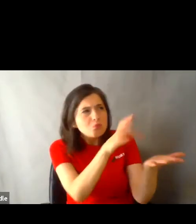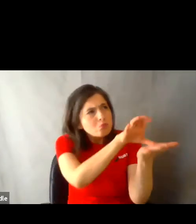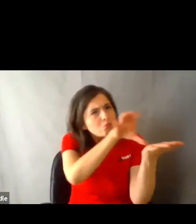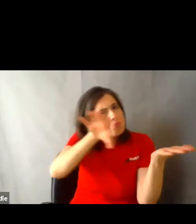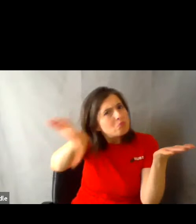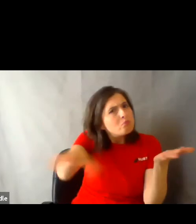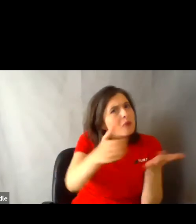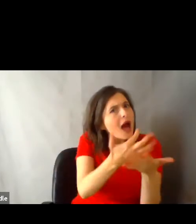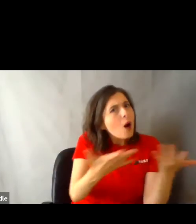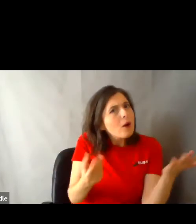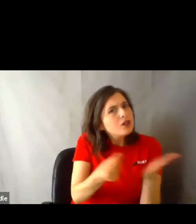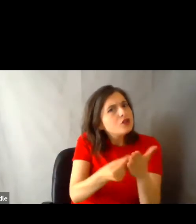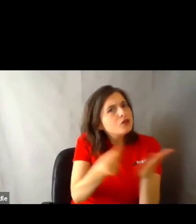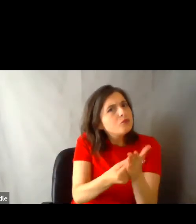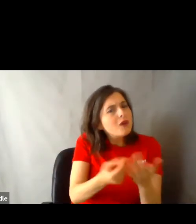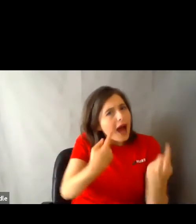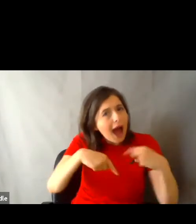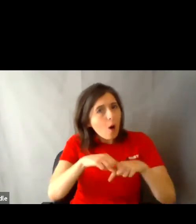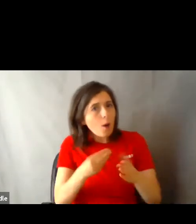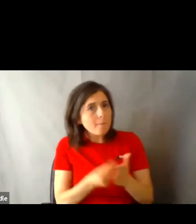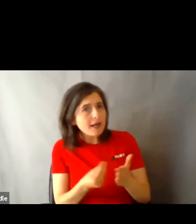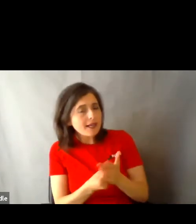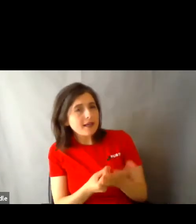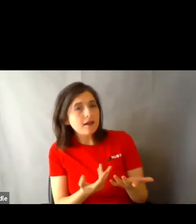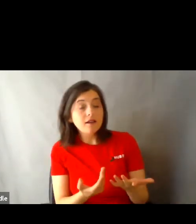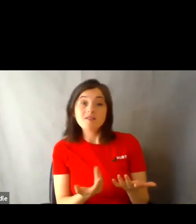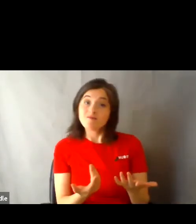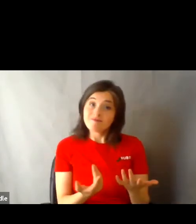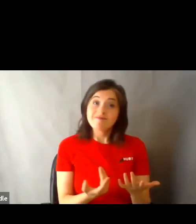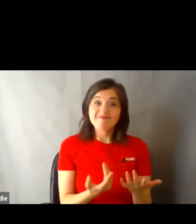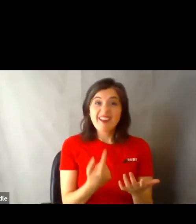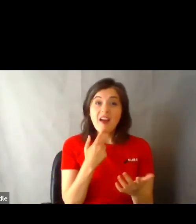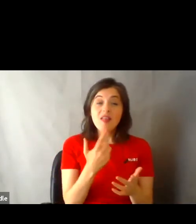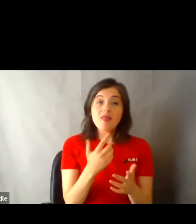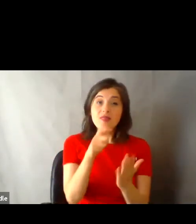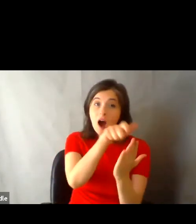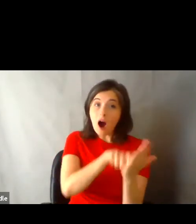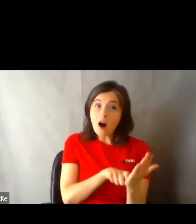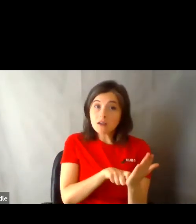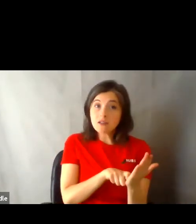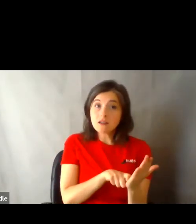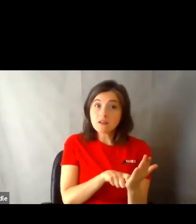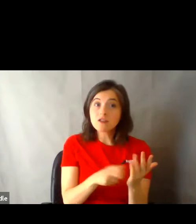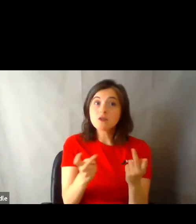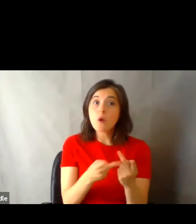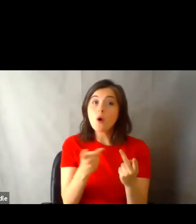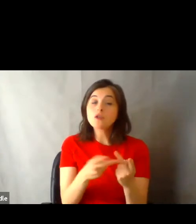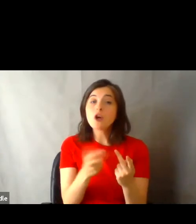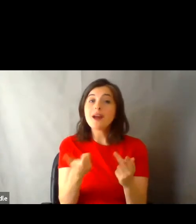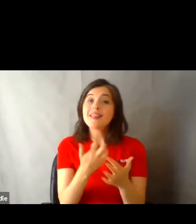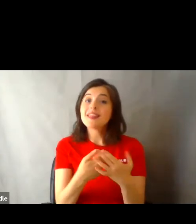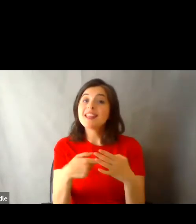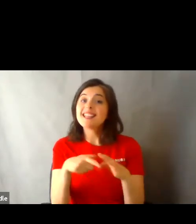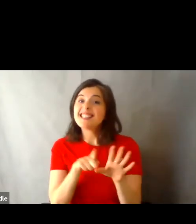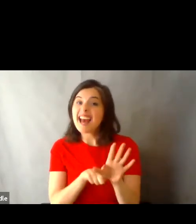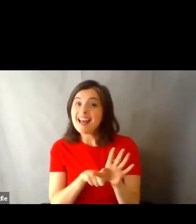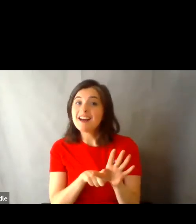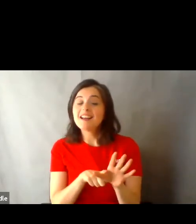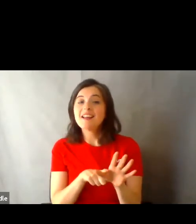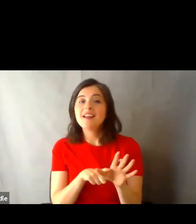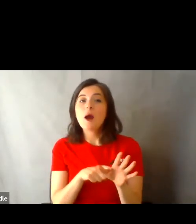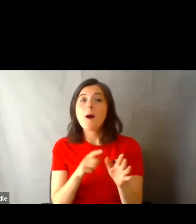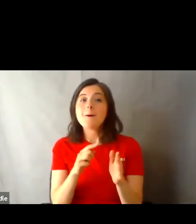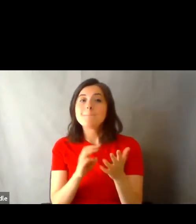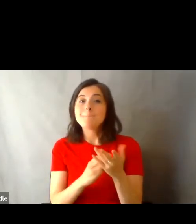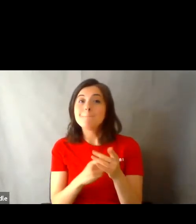in the Metro newspaper. And I must add, the articles appeared in the Daily Mail website and the Metro website as well. We've never found